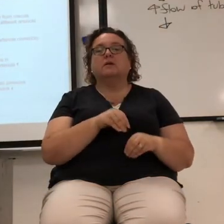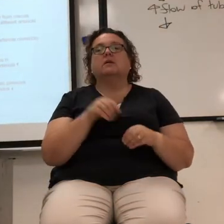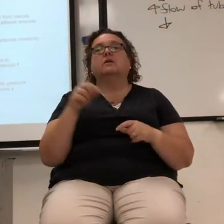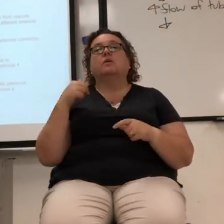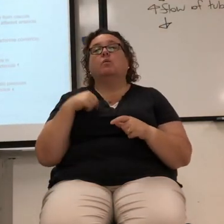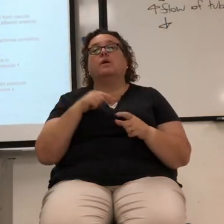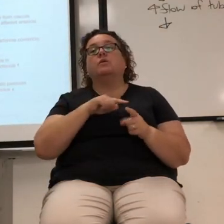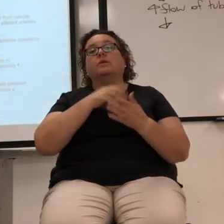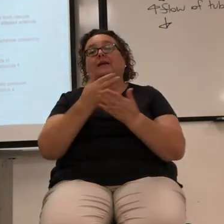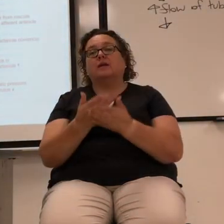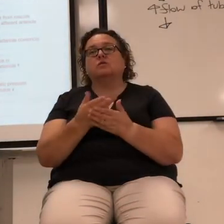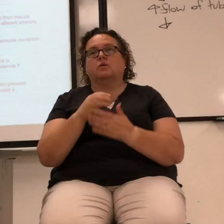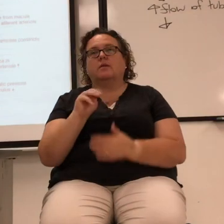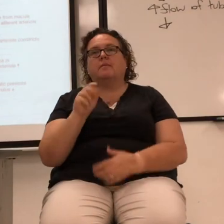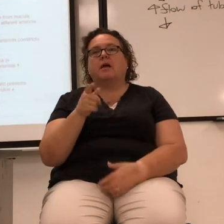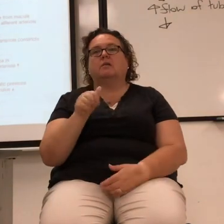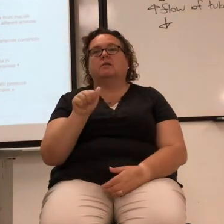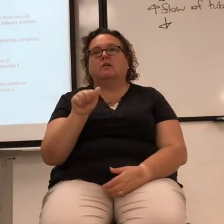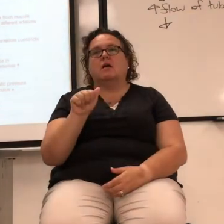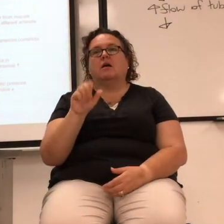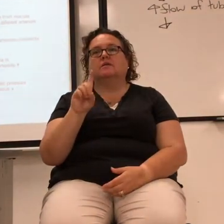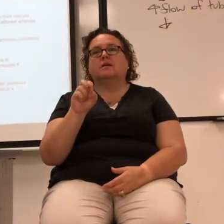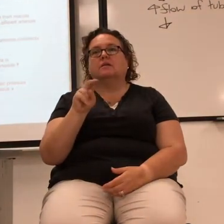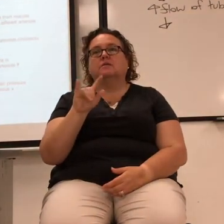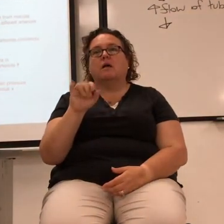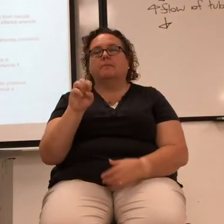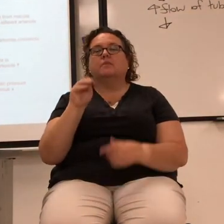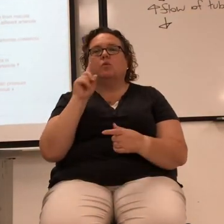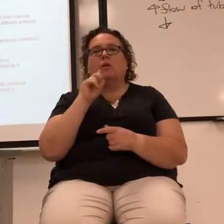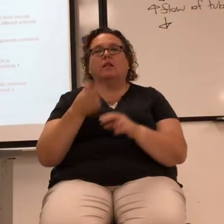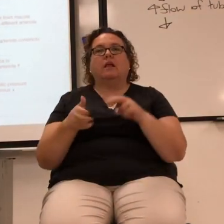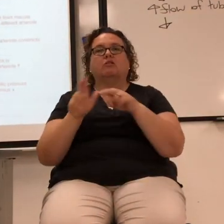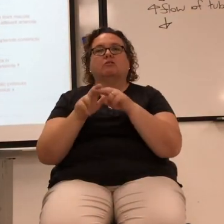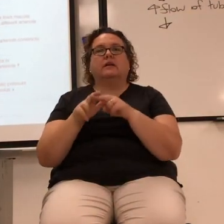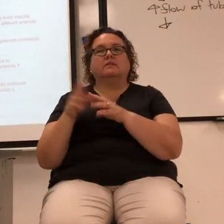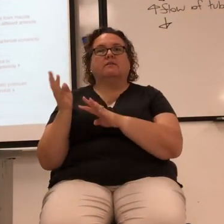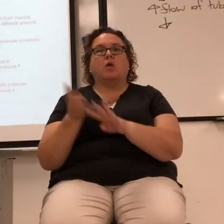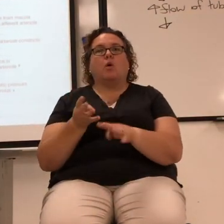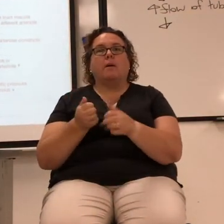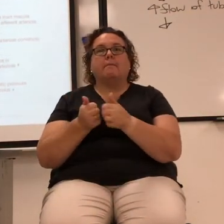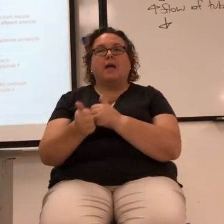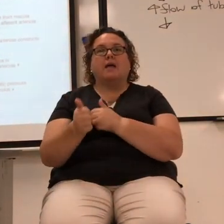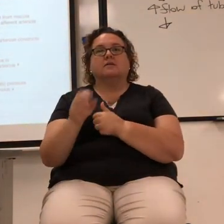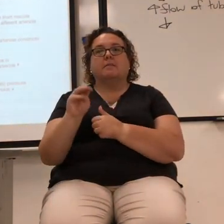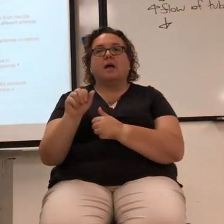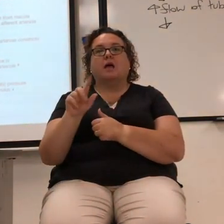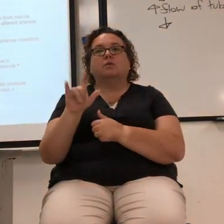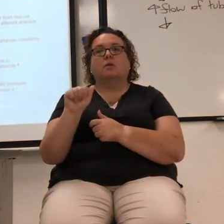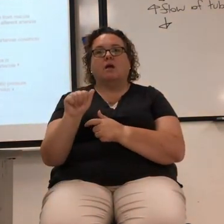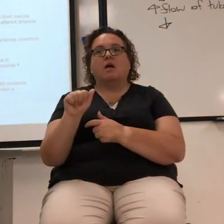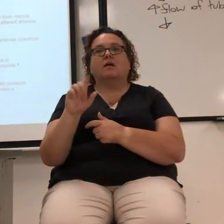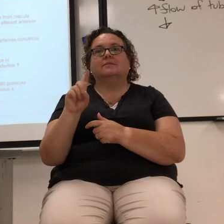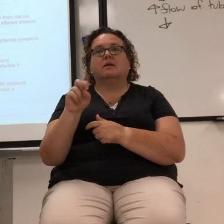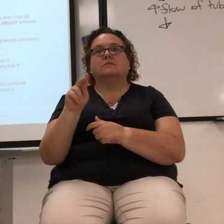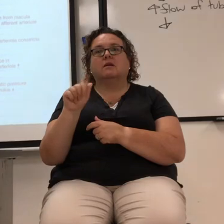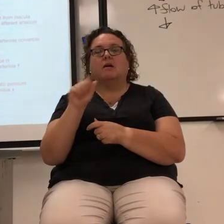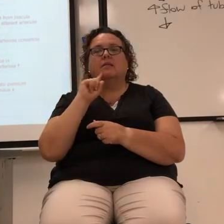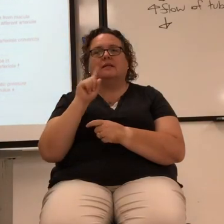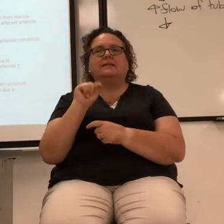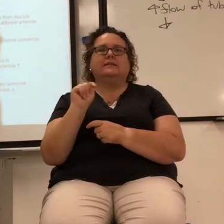mention that yet, but that's part of the DCT. You're going to increase flow past the macula densa of the DCT.